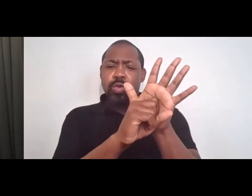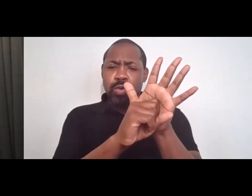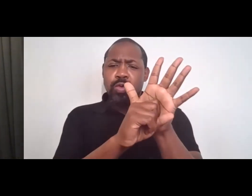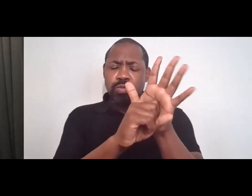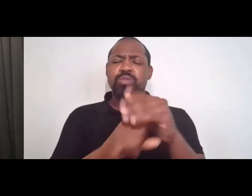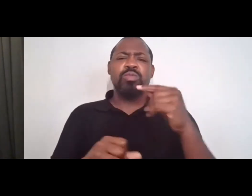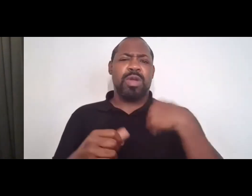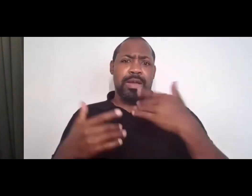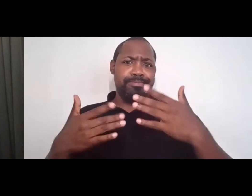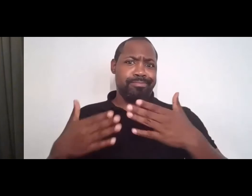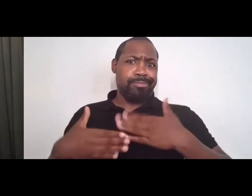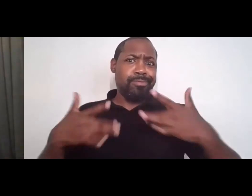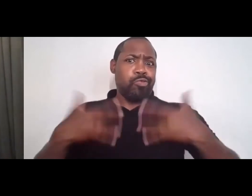So updates around COVID.